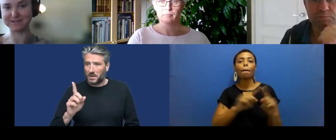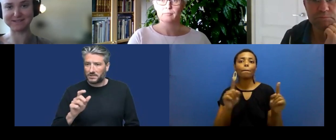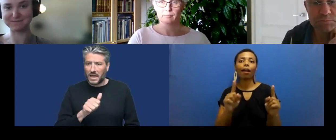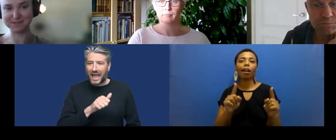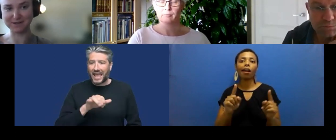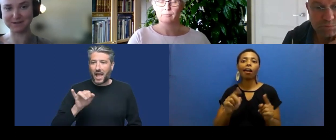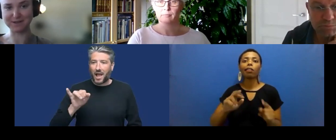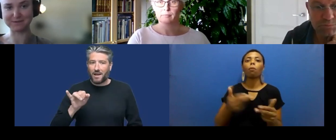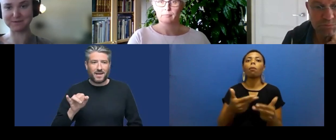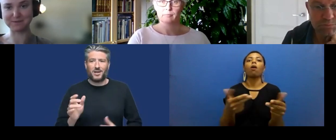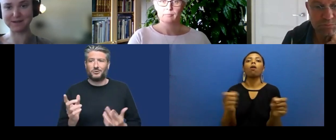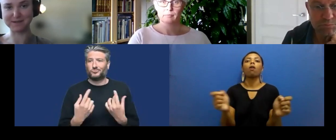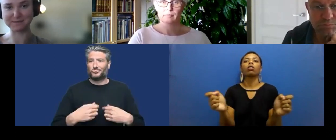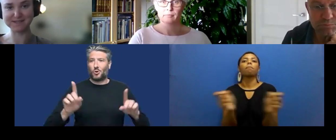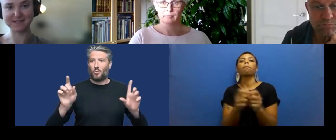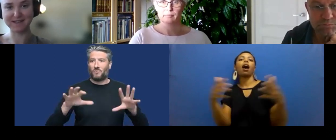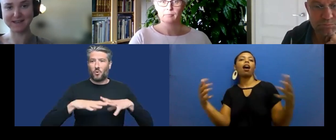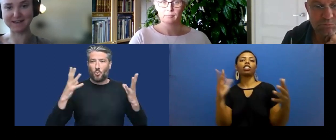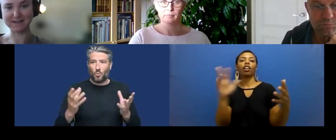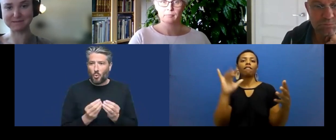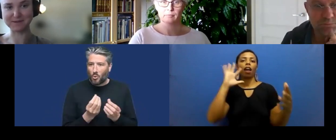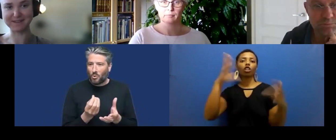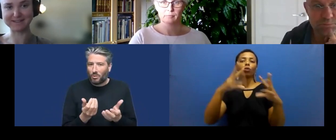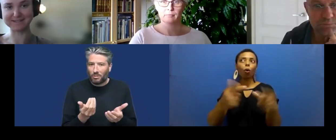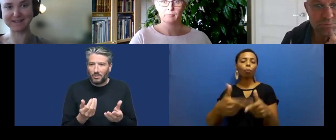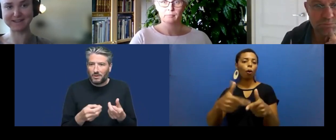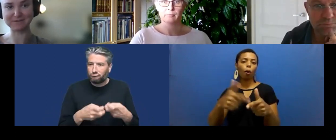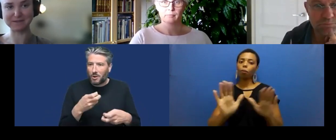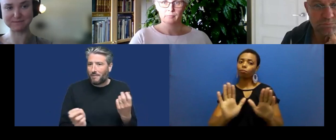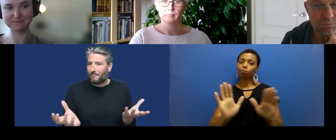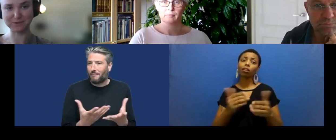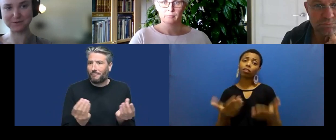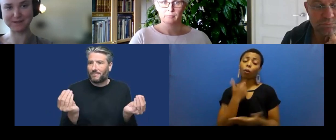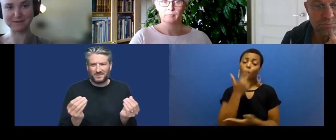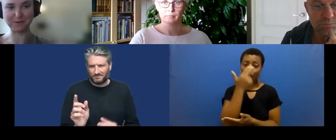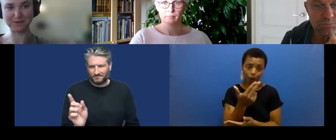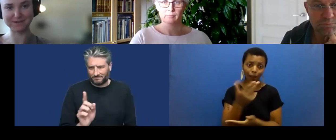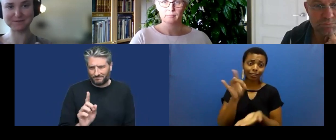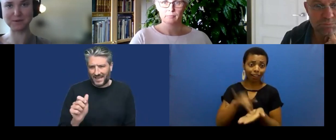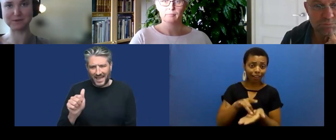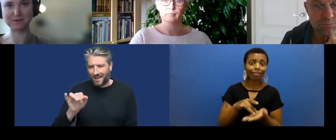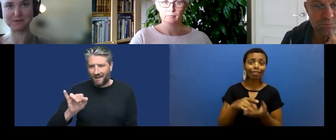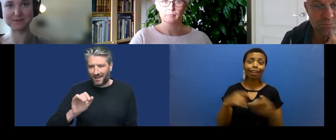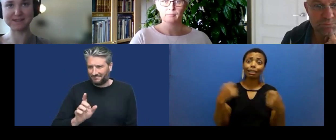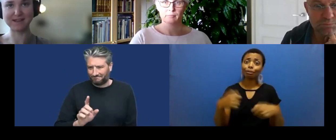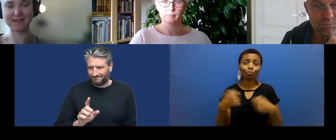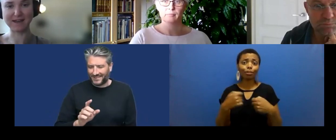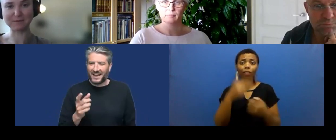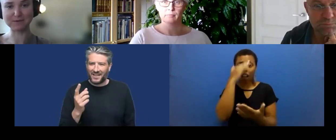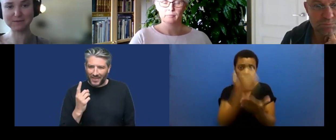that's going to solve all of our problems. So I think there's some truth in both